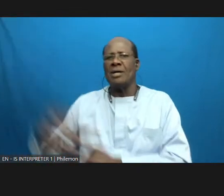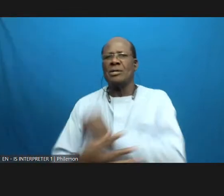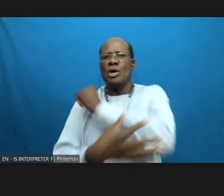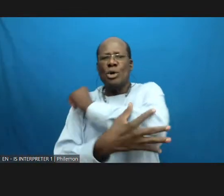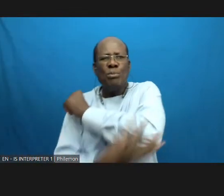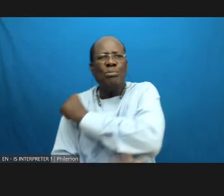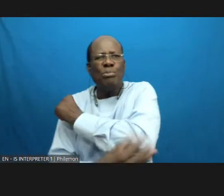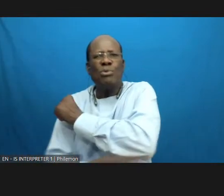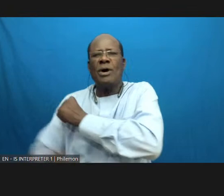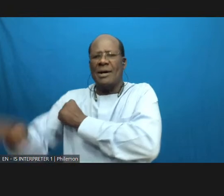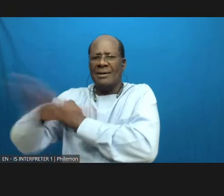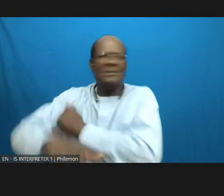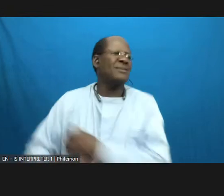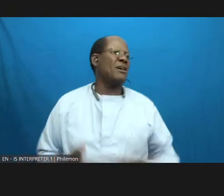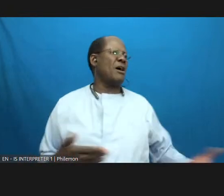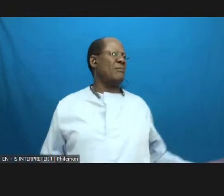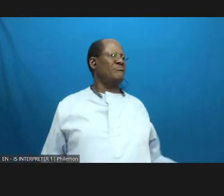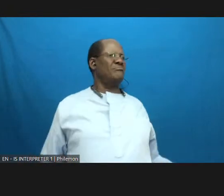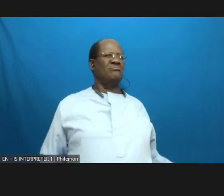can.